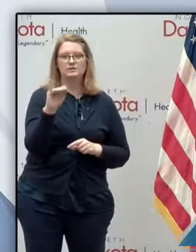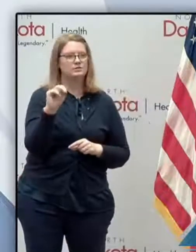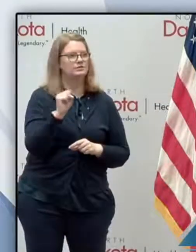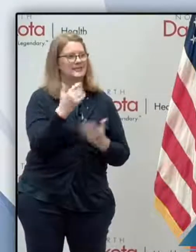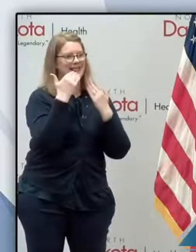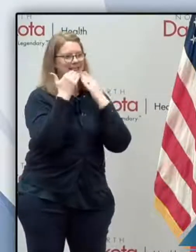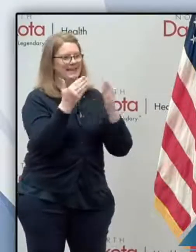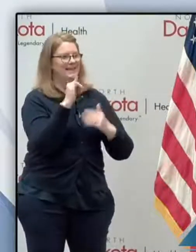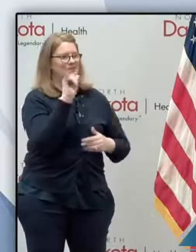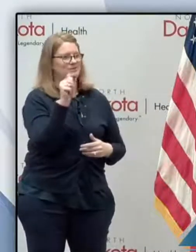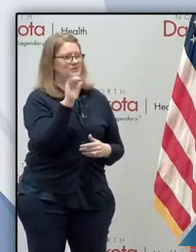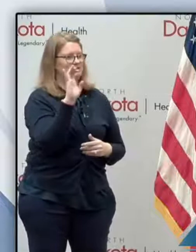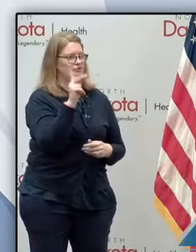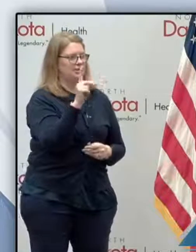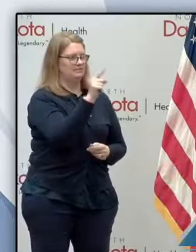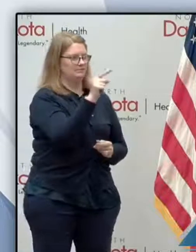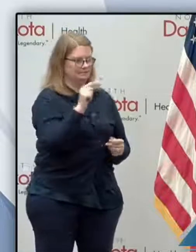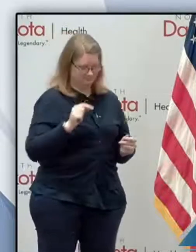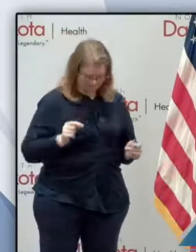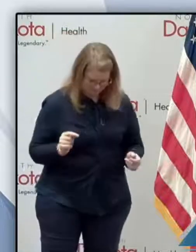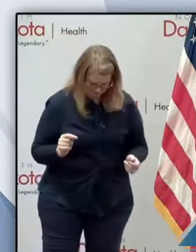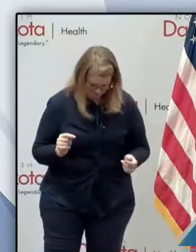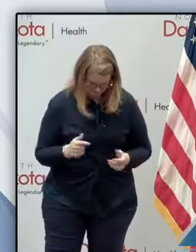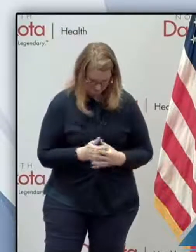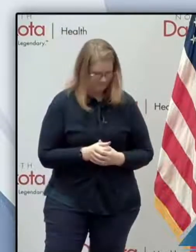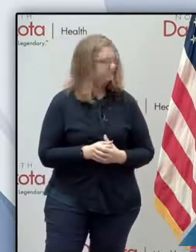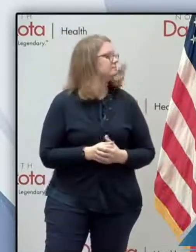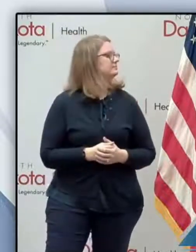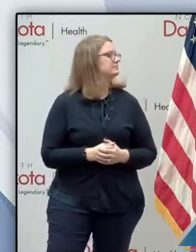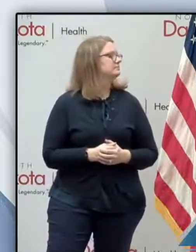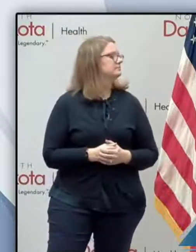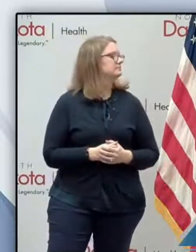Jack. Chris, thank you for being here.